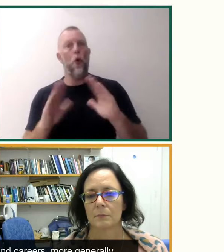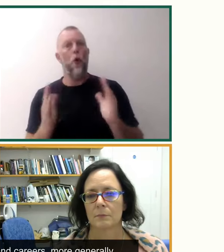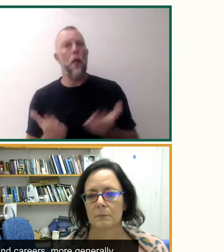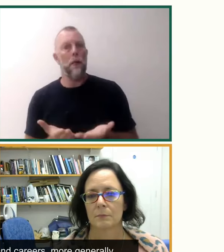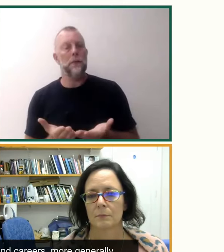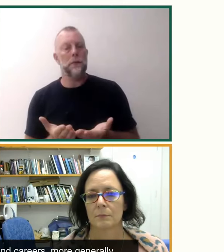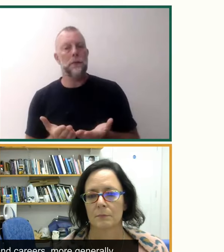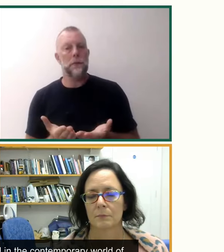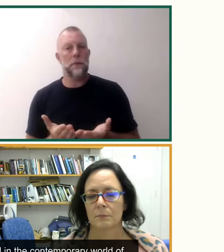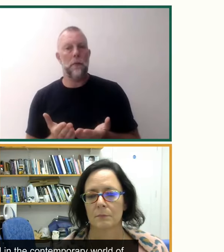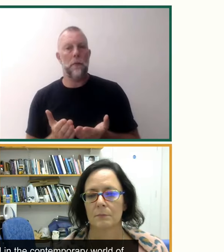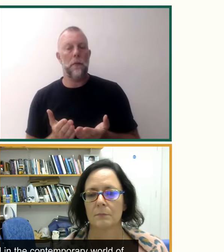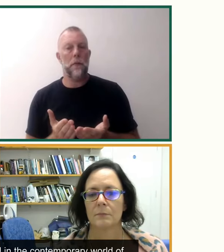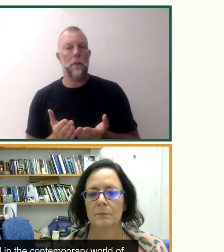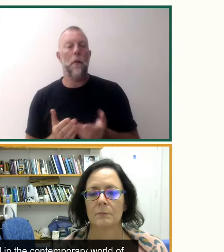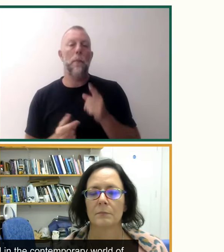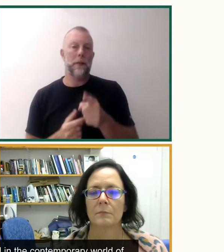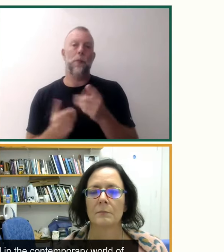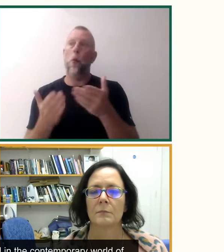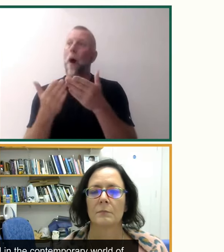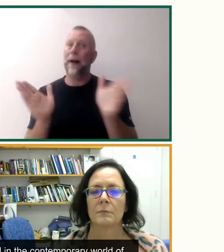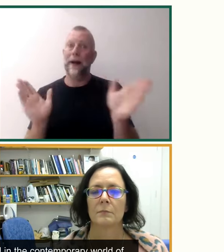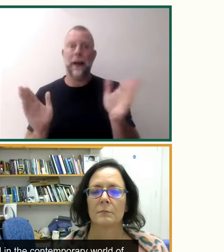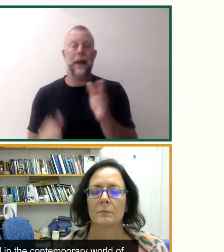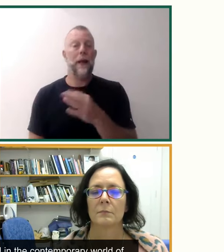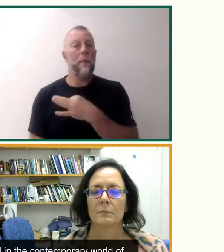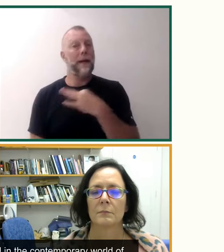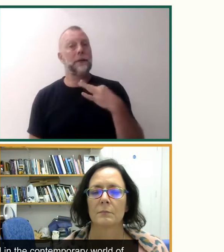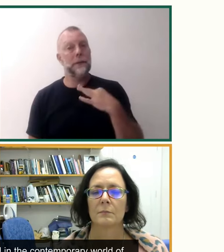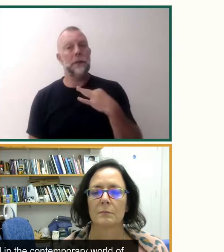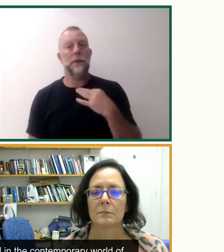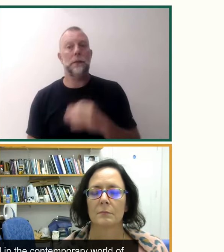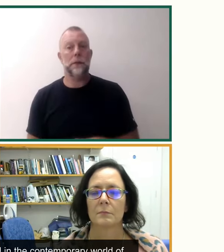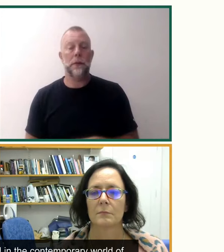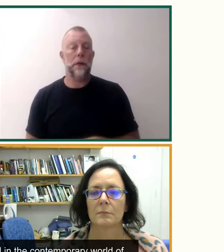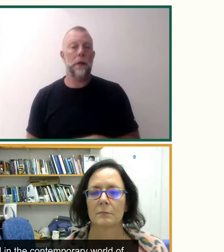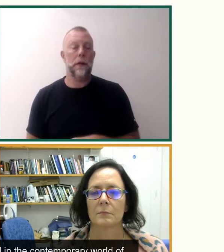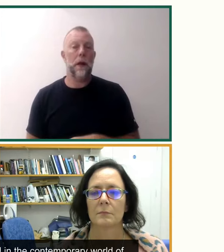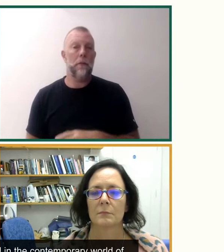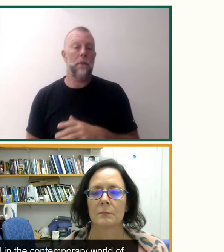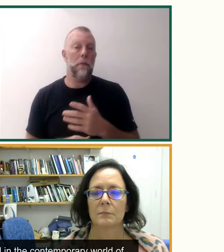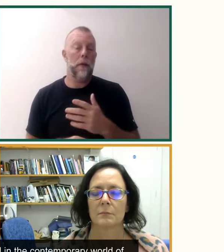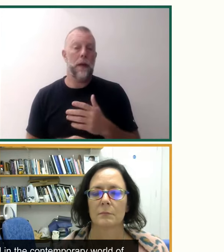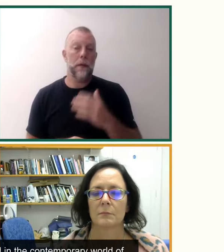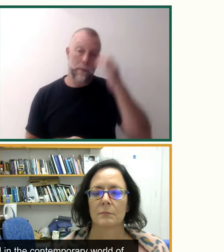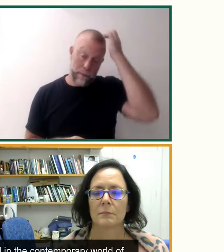certainly the NHS, but I think more widely in medicine, certainly in high and middle income countries.